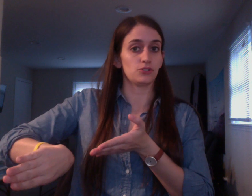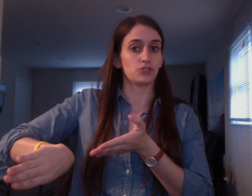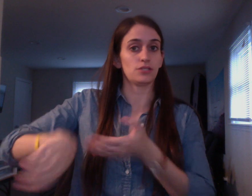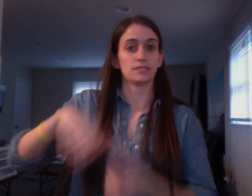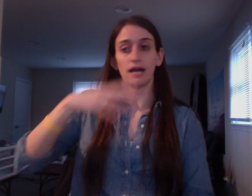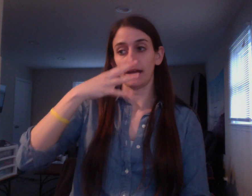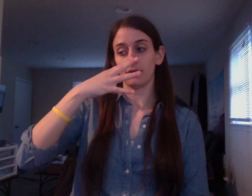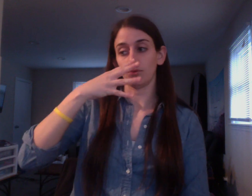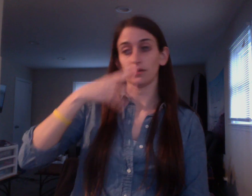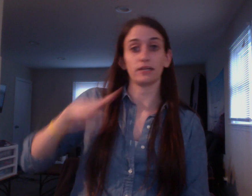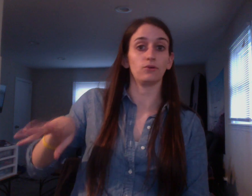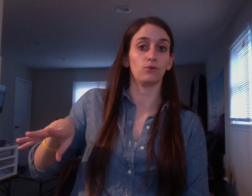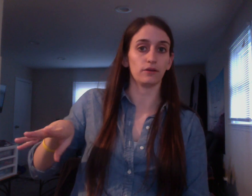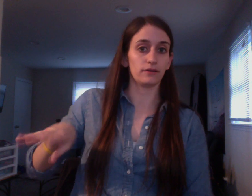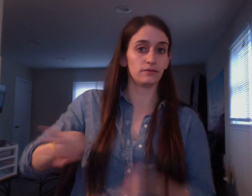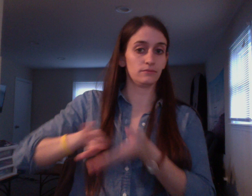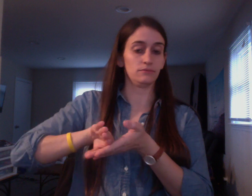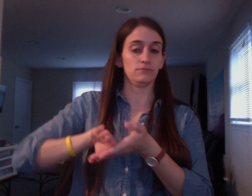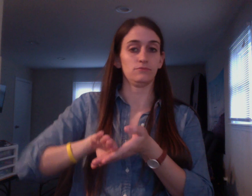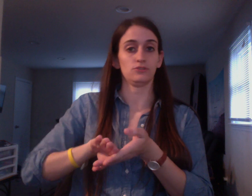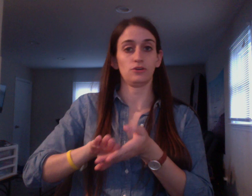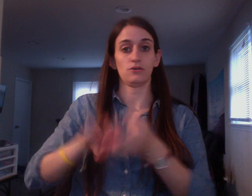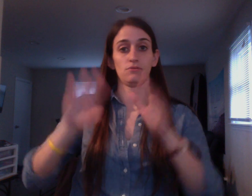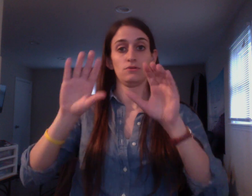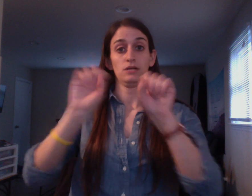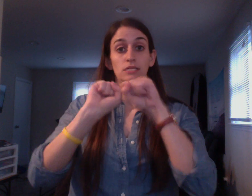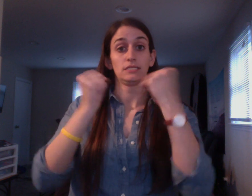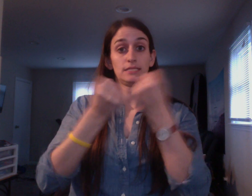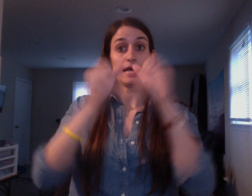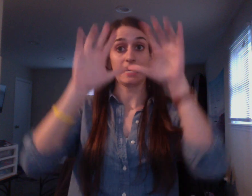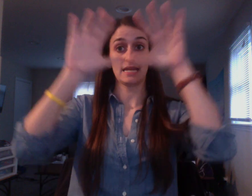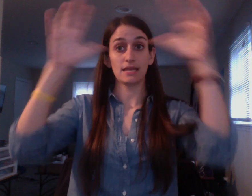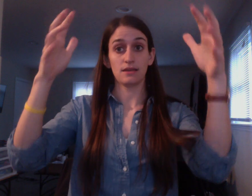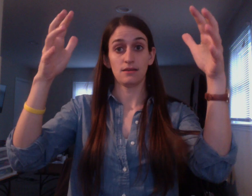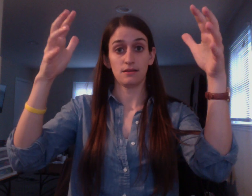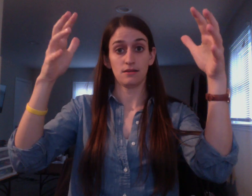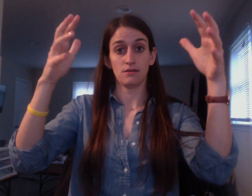to the side or ignored. So society,